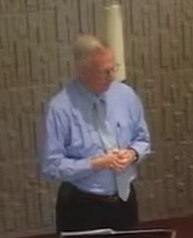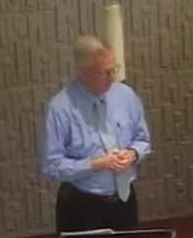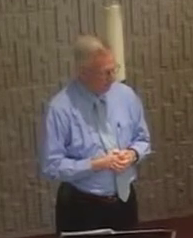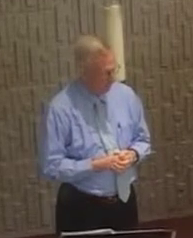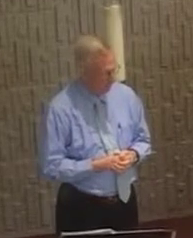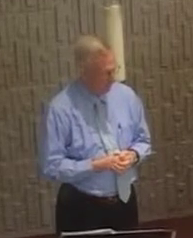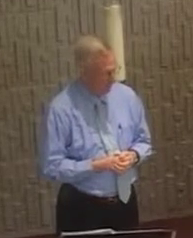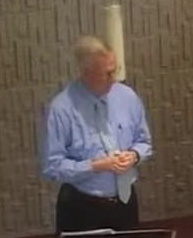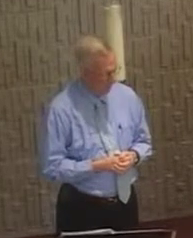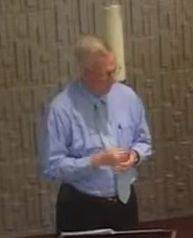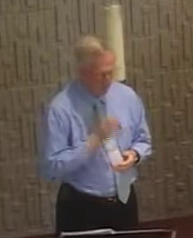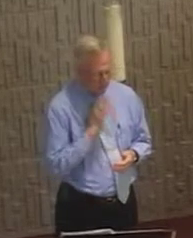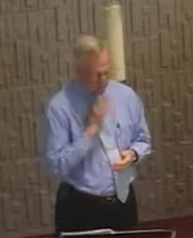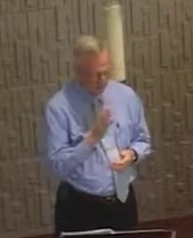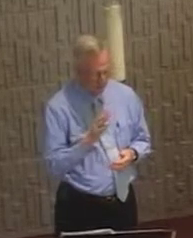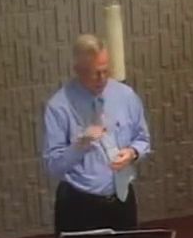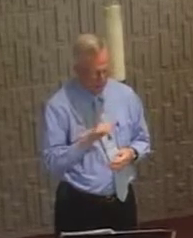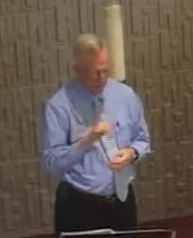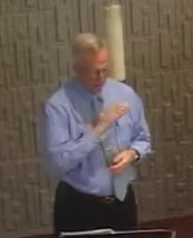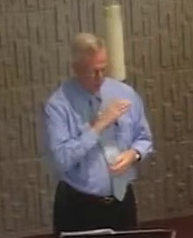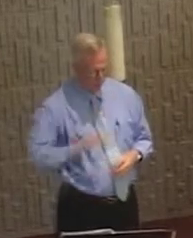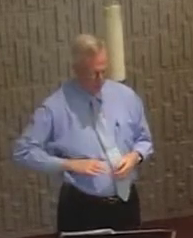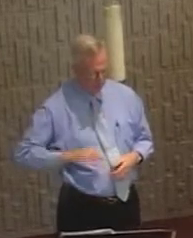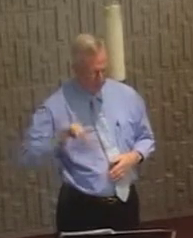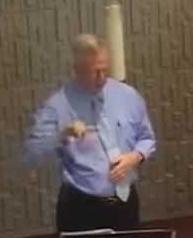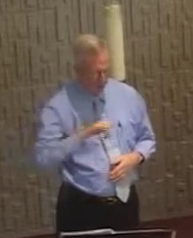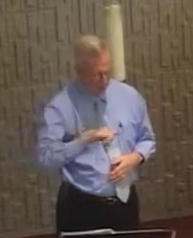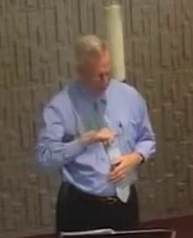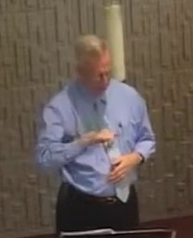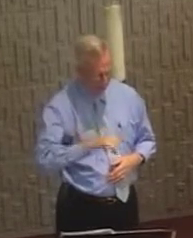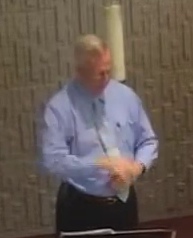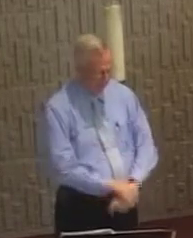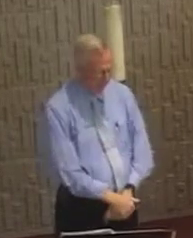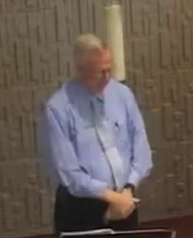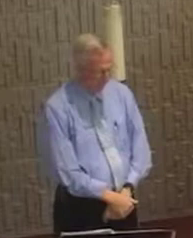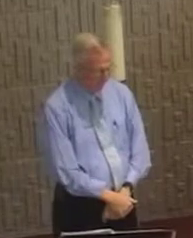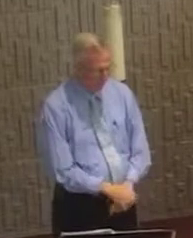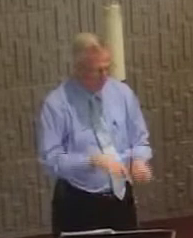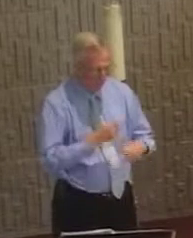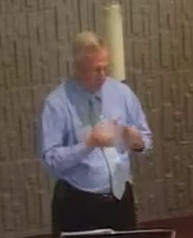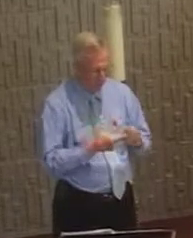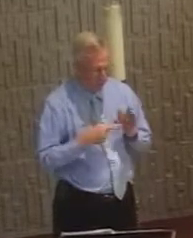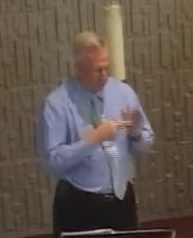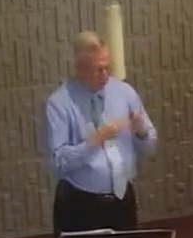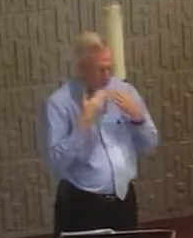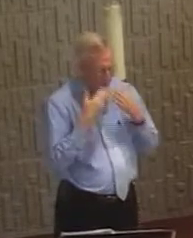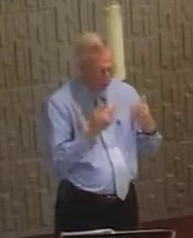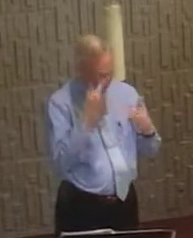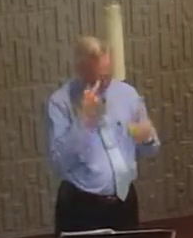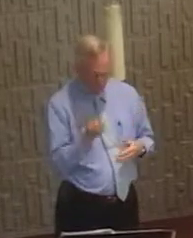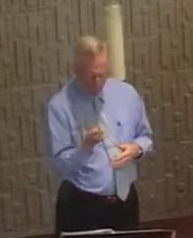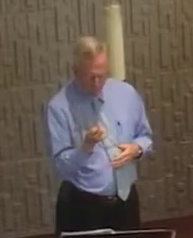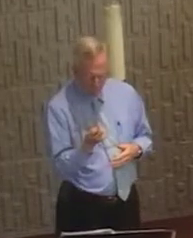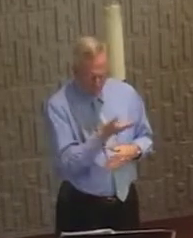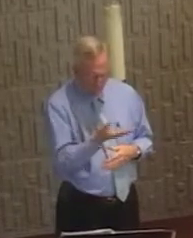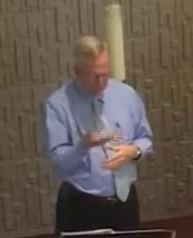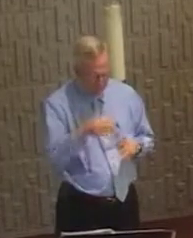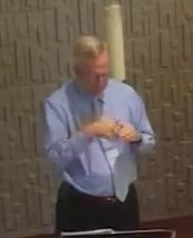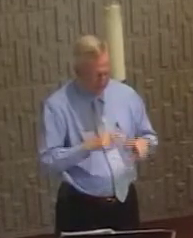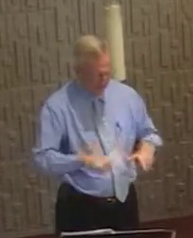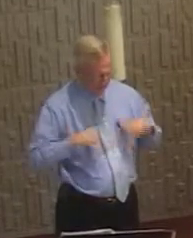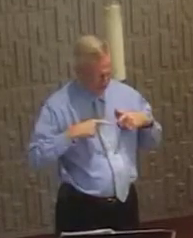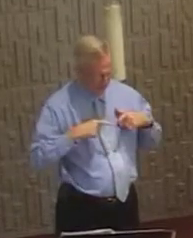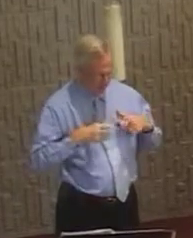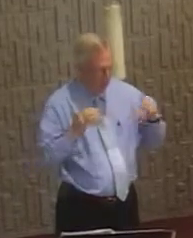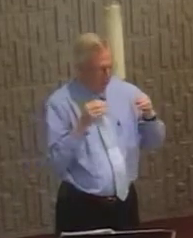and being able to be Christ for others. When we show thanks for even the little things in life, we are more aware of the